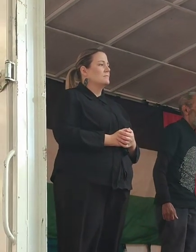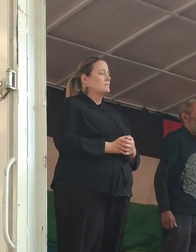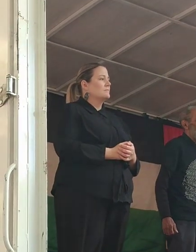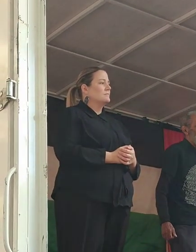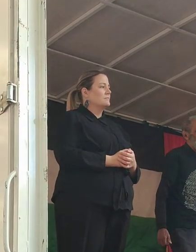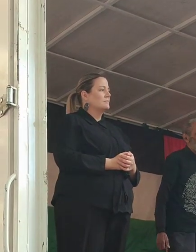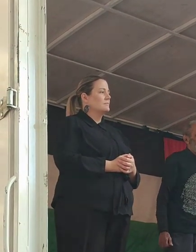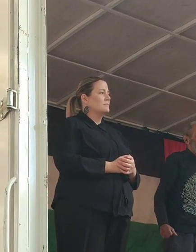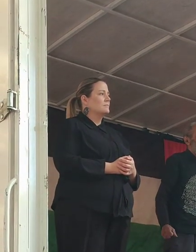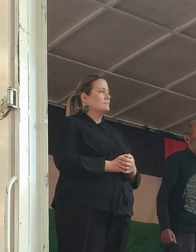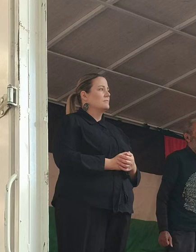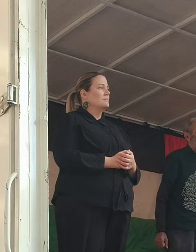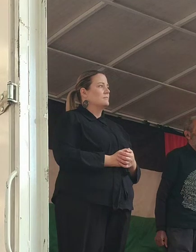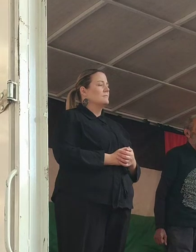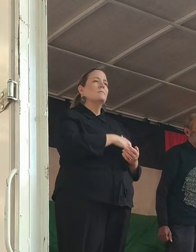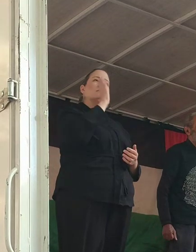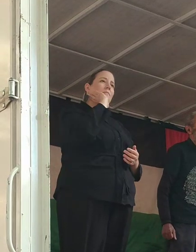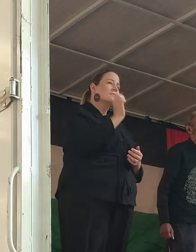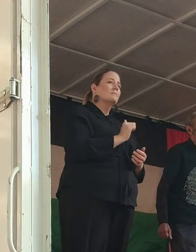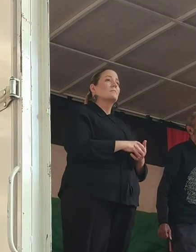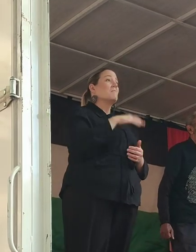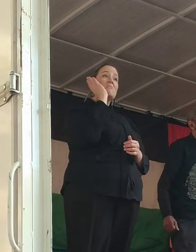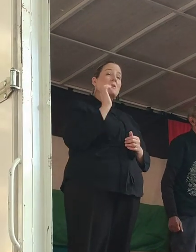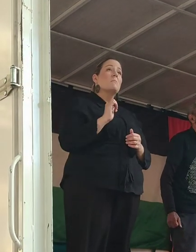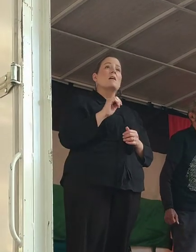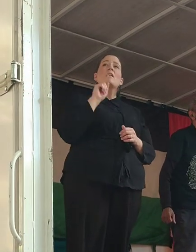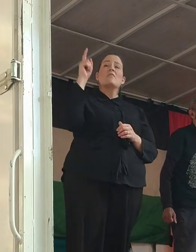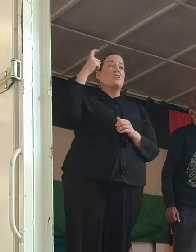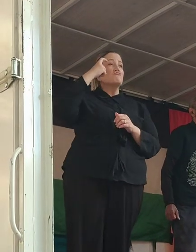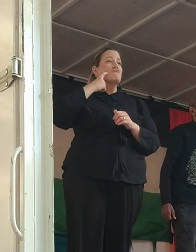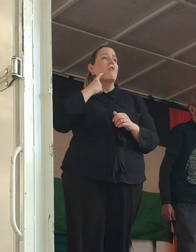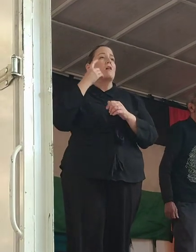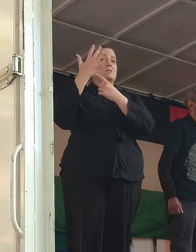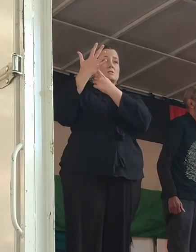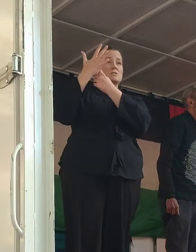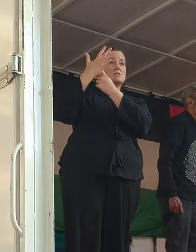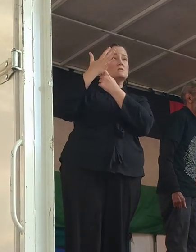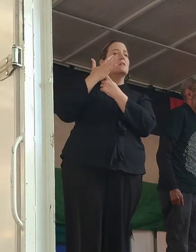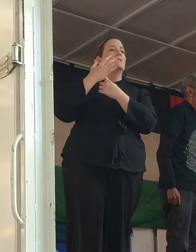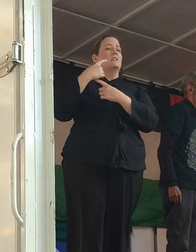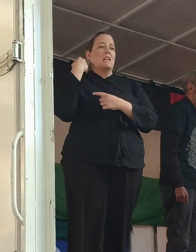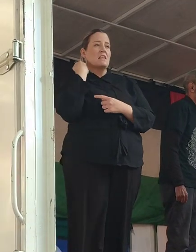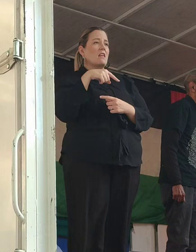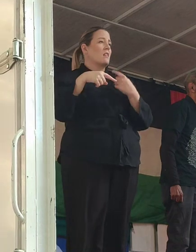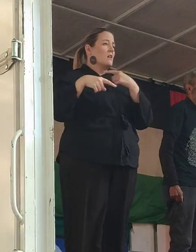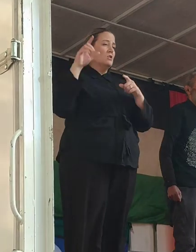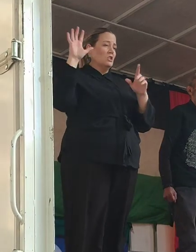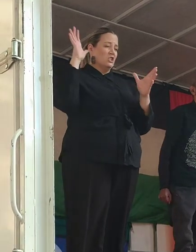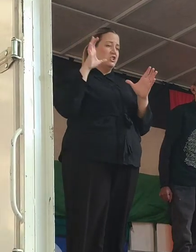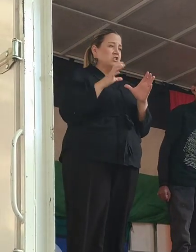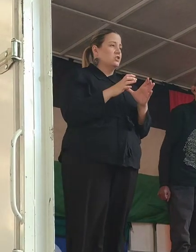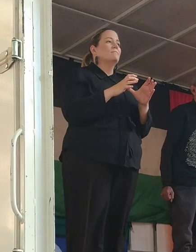No matter how much they might try to kill the resistors,